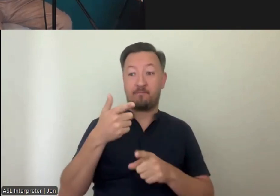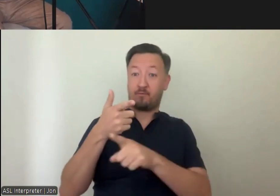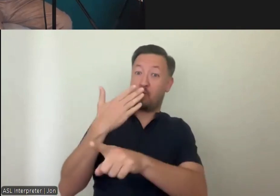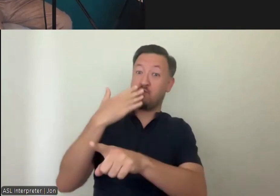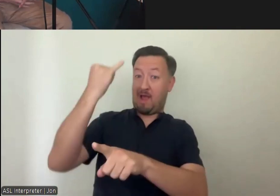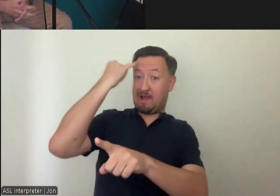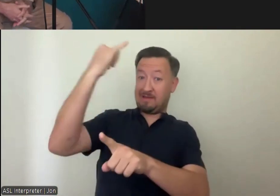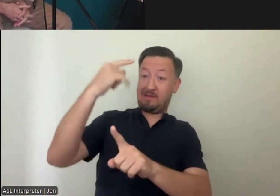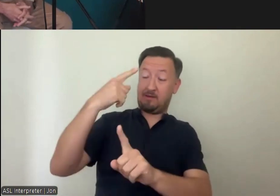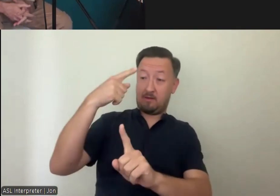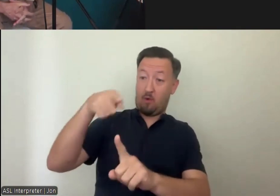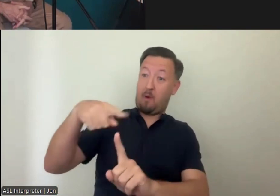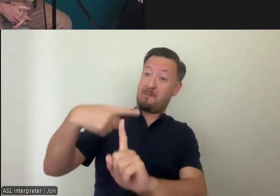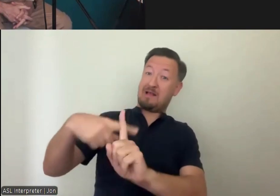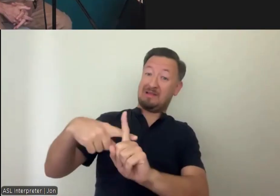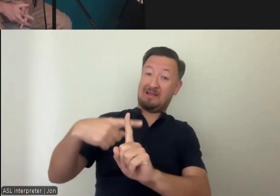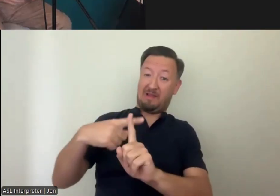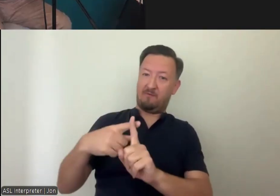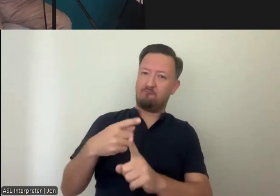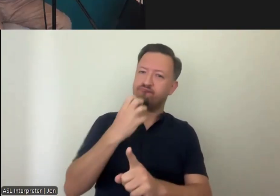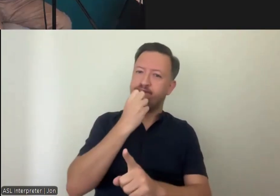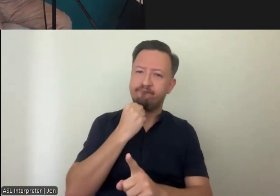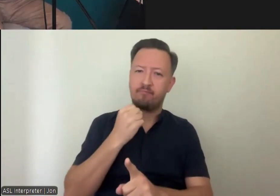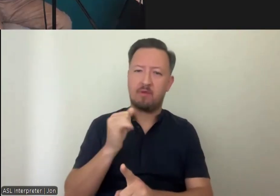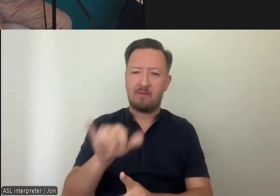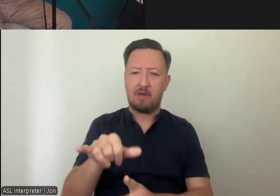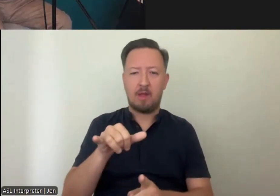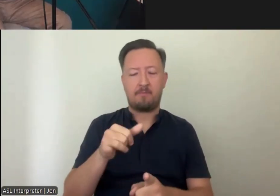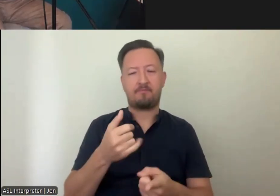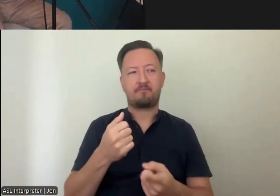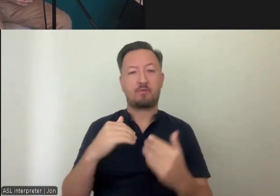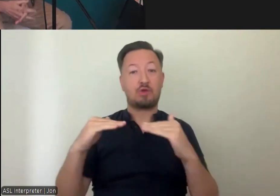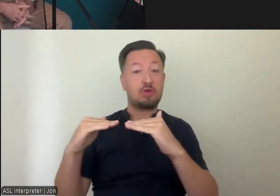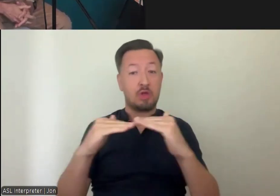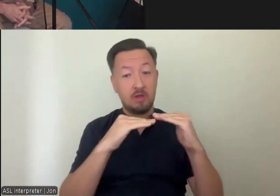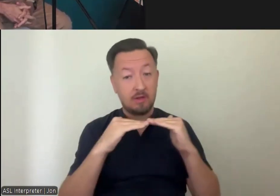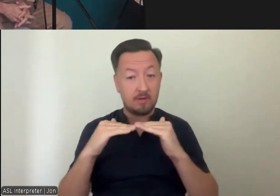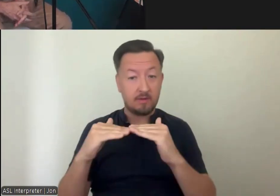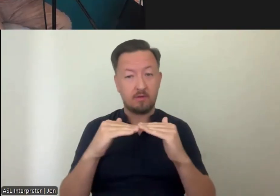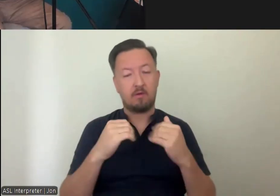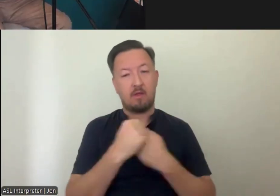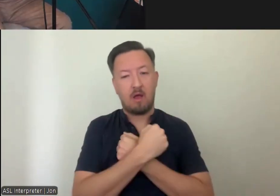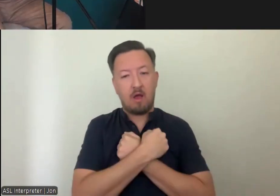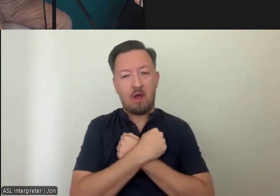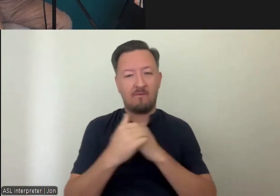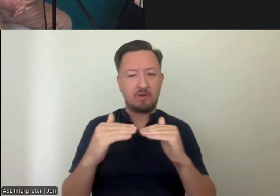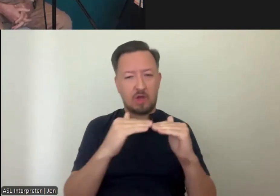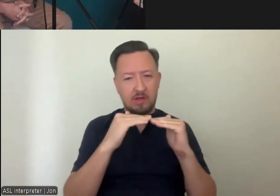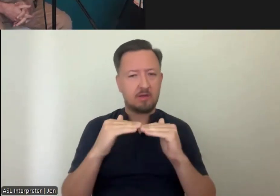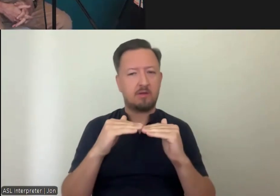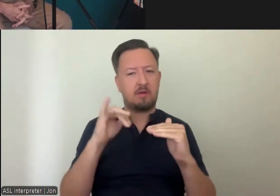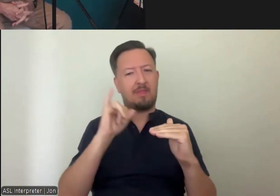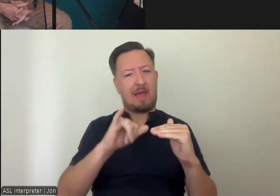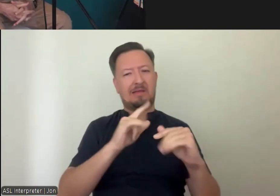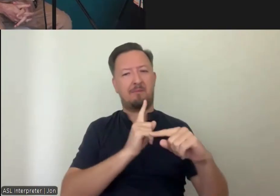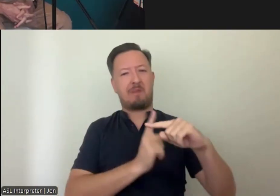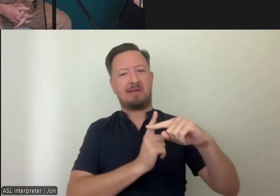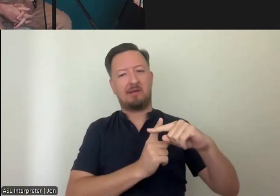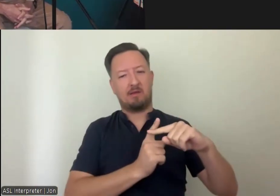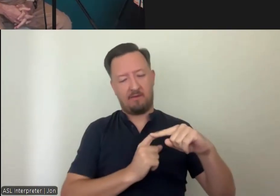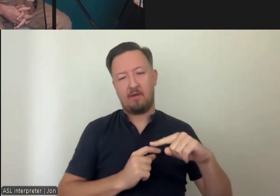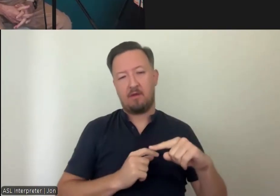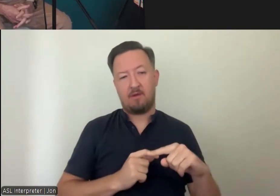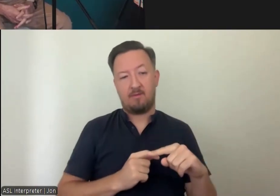idea, a positive idea, that sort of stuff. Love for justice, that's another one. A sense of justice is a positive emotion according to the